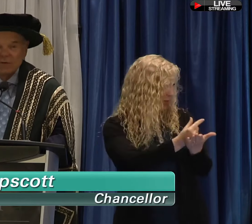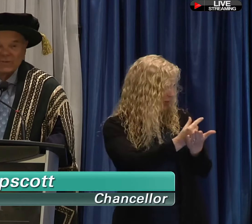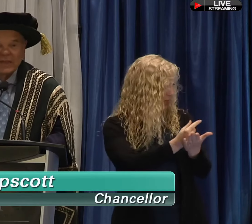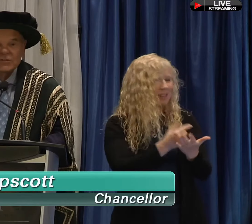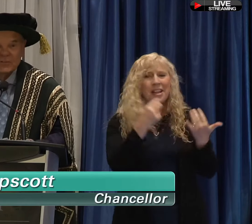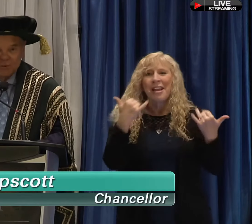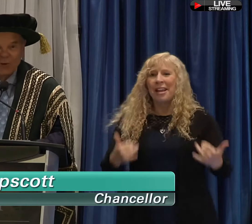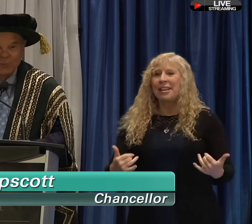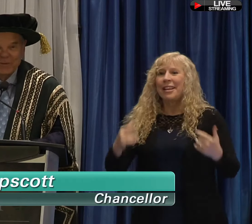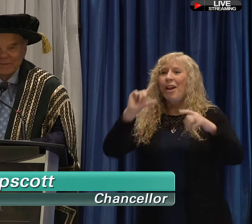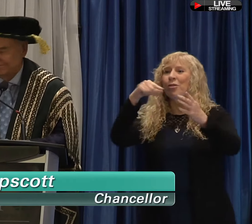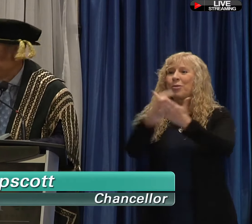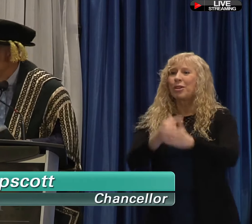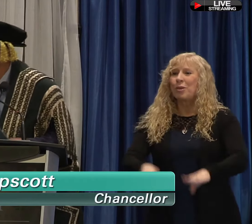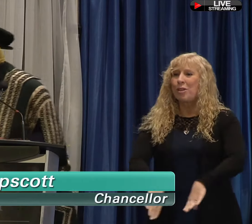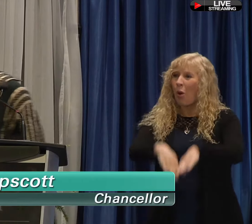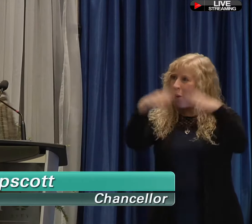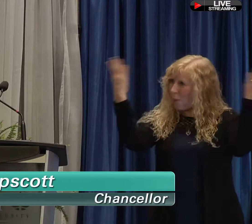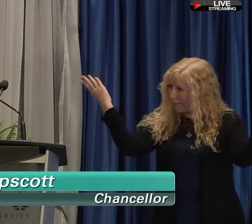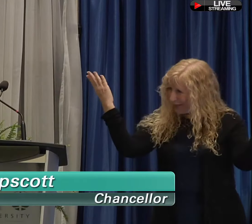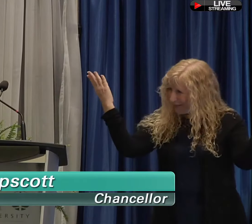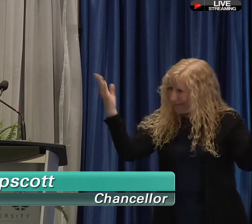declare convocation open.